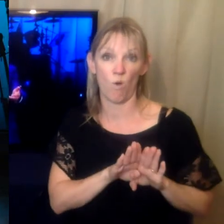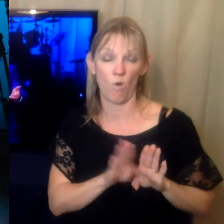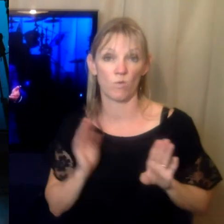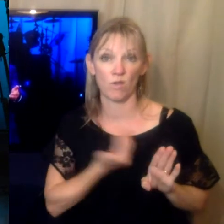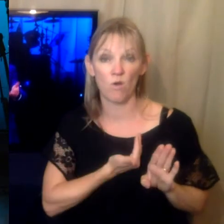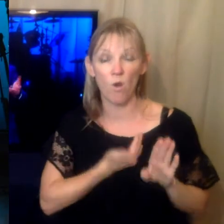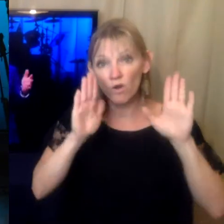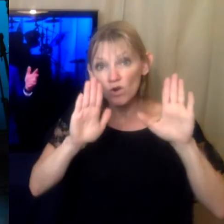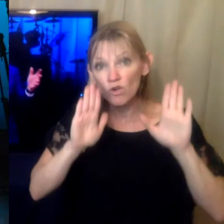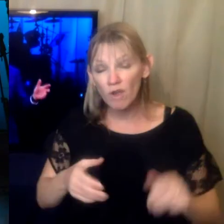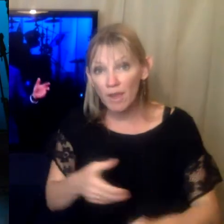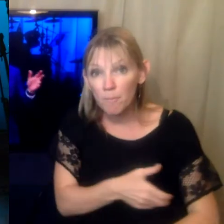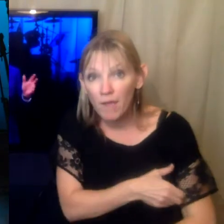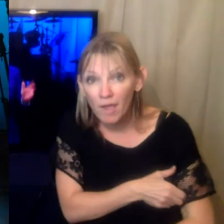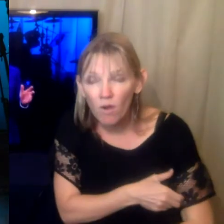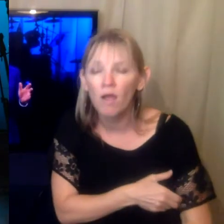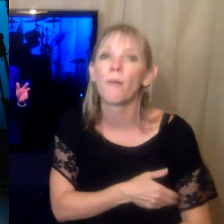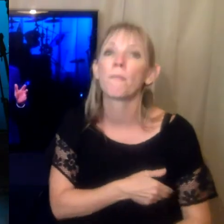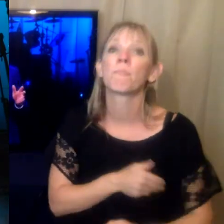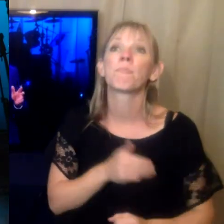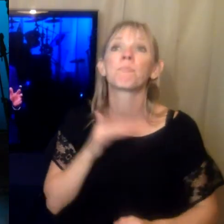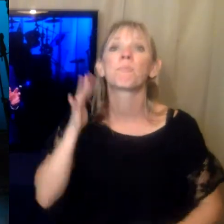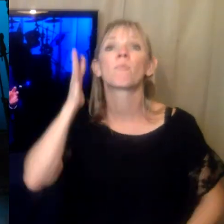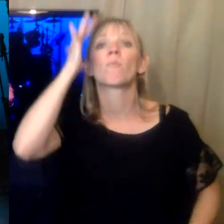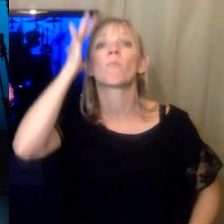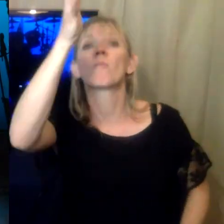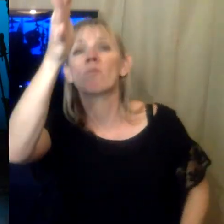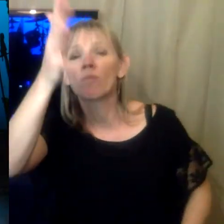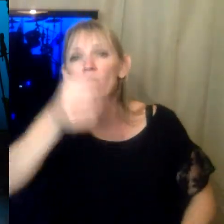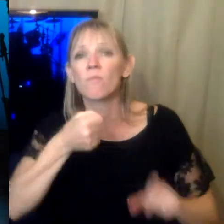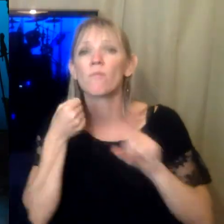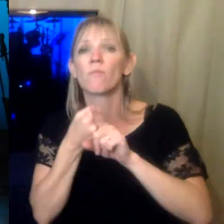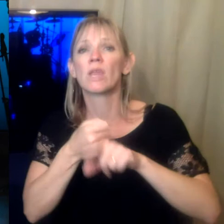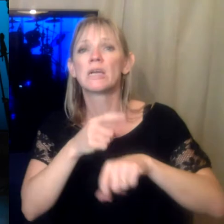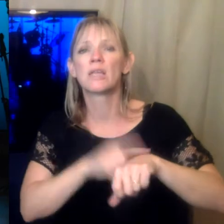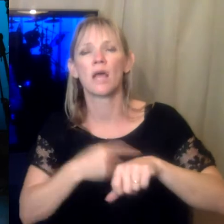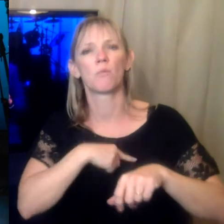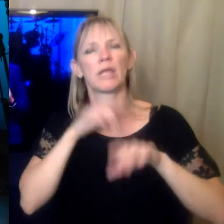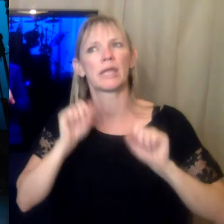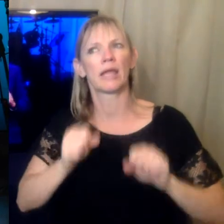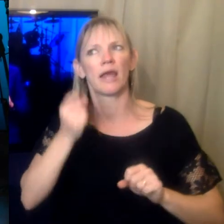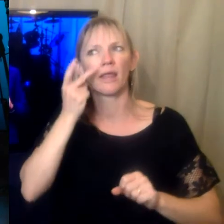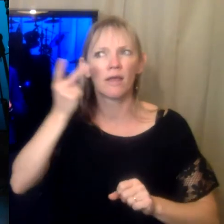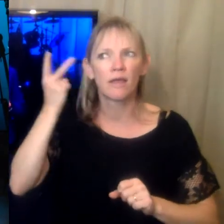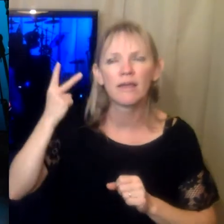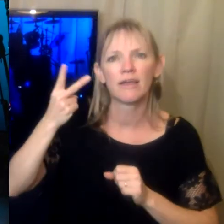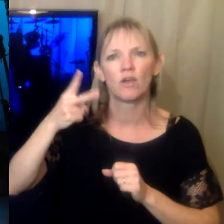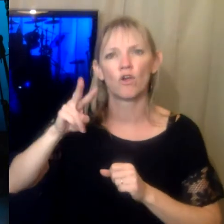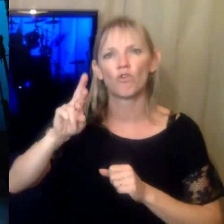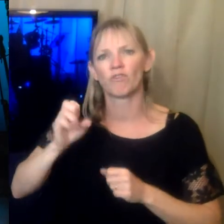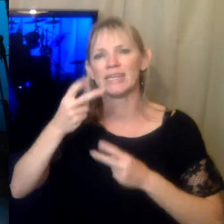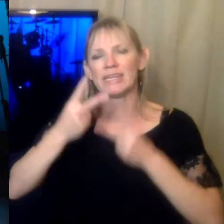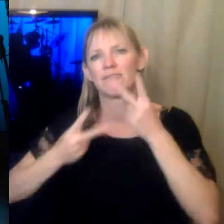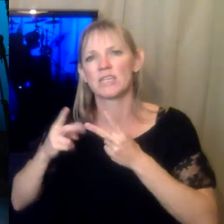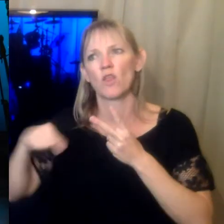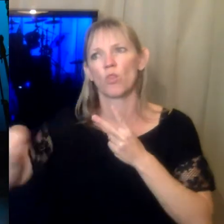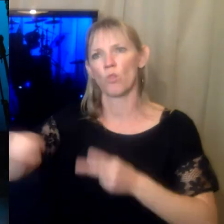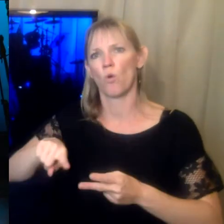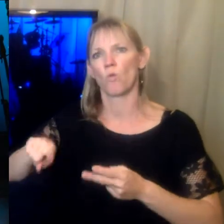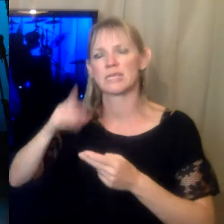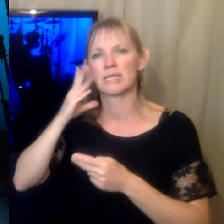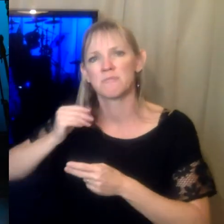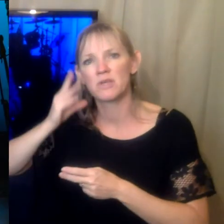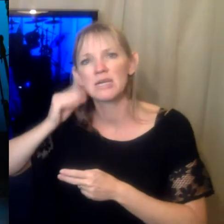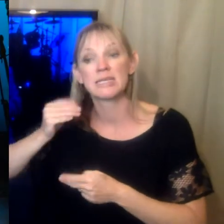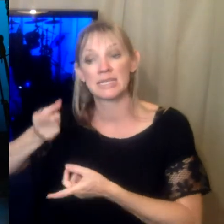power. Ultimately, there comes a time when we can revisit those experiences, and rather than being imprisoned by them,